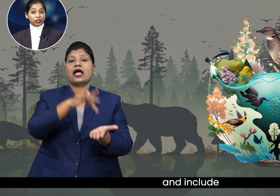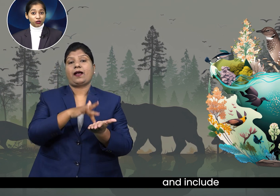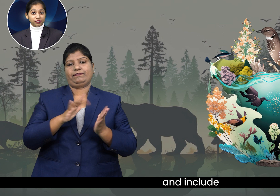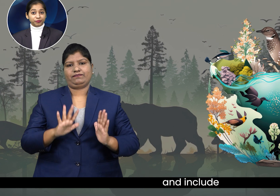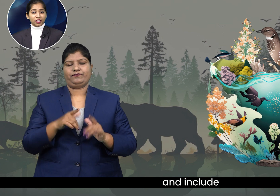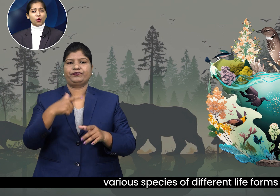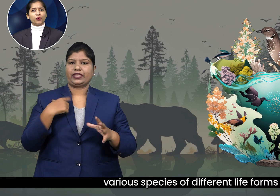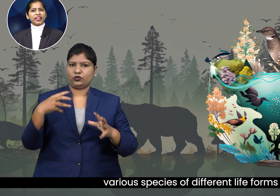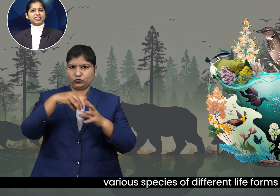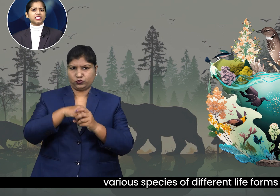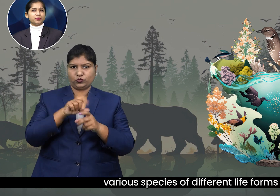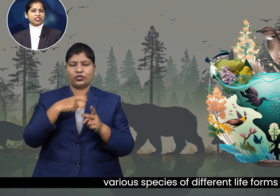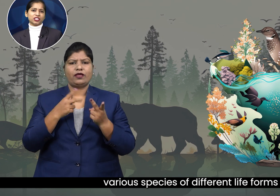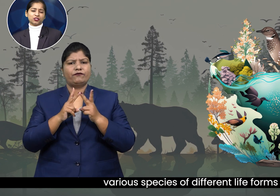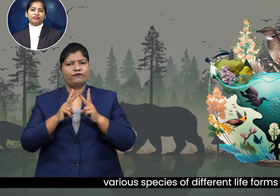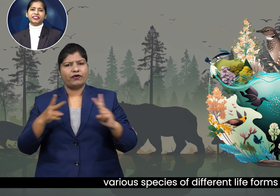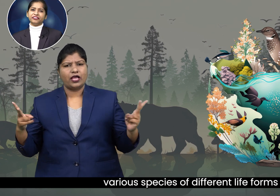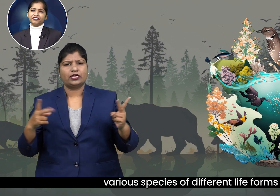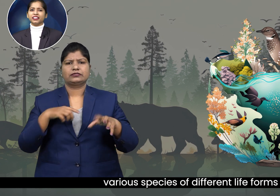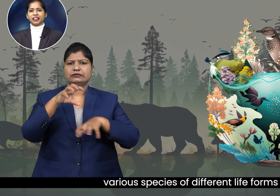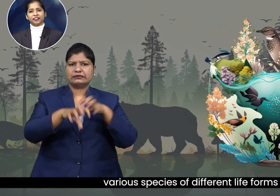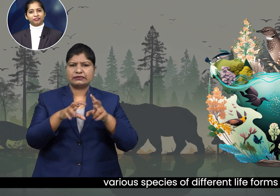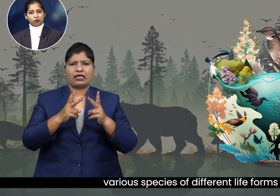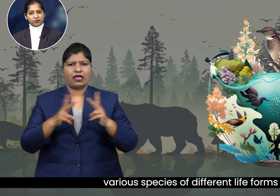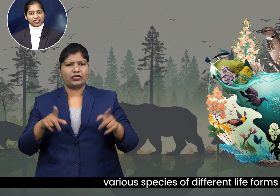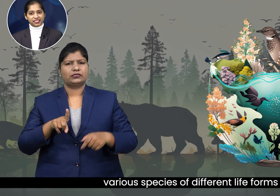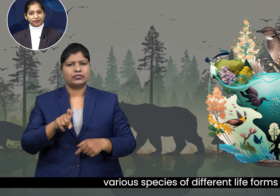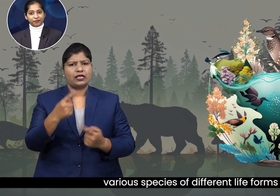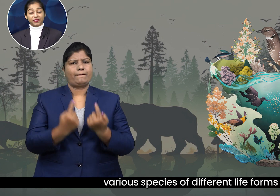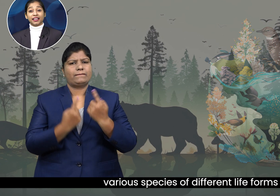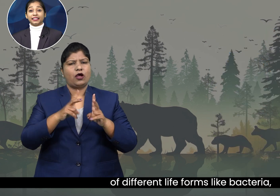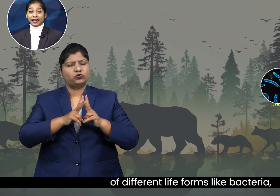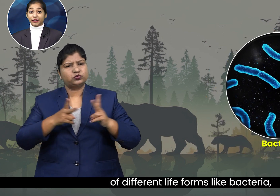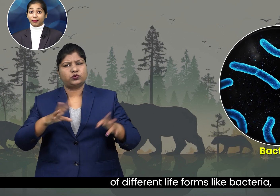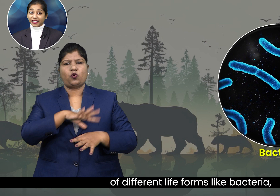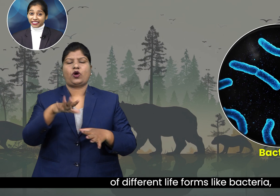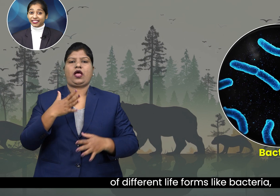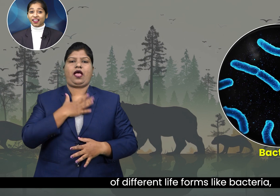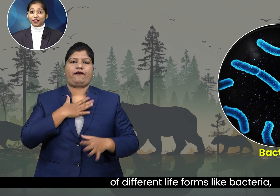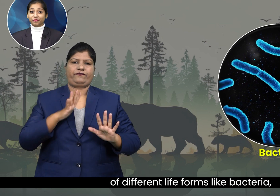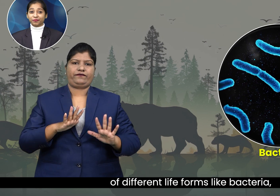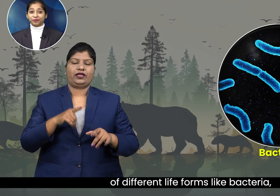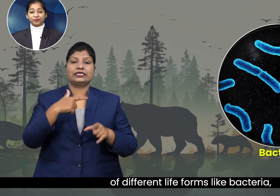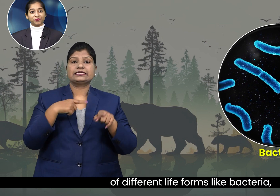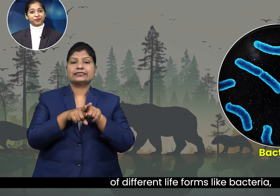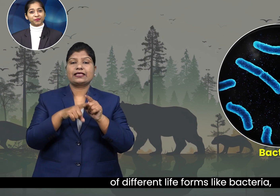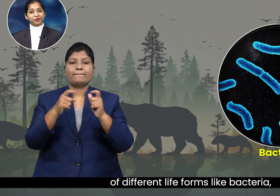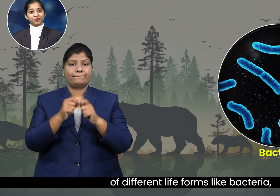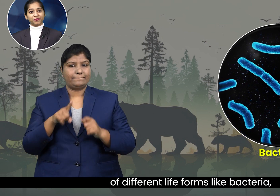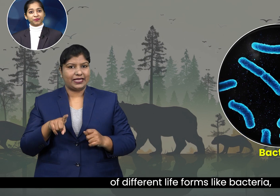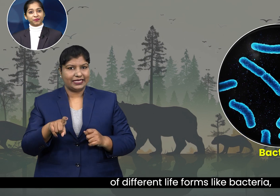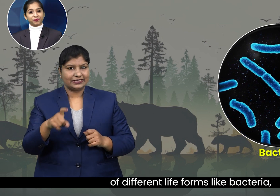And include various species of different life forms like bacteria,